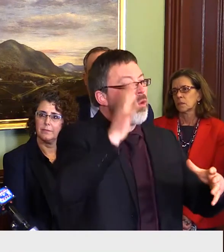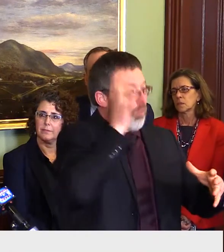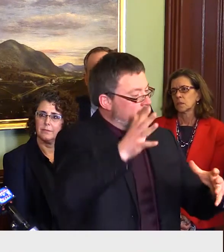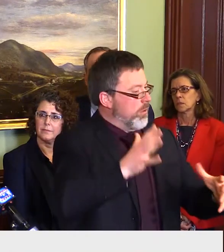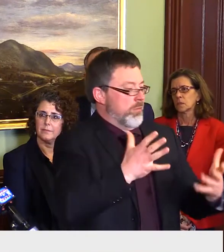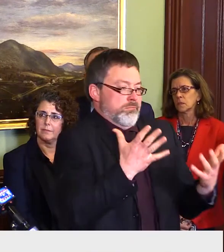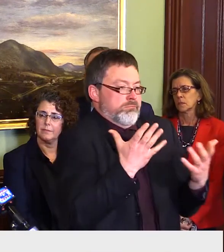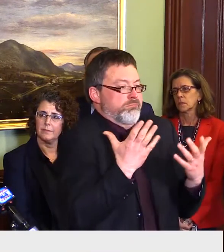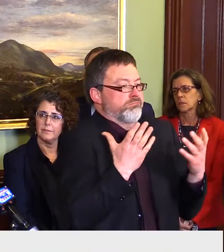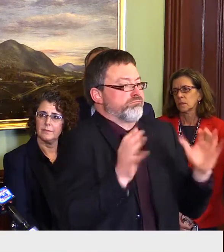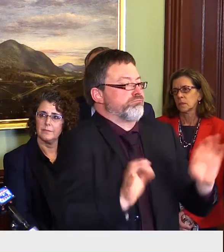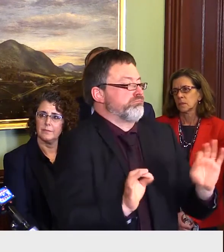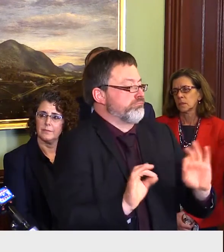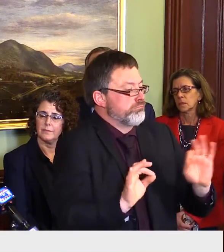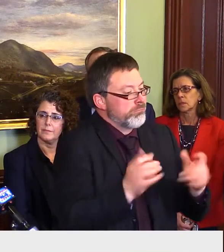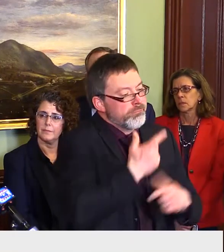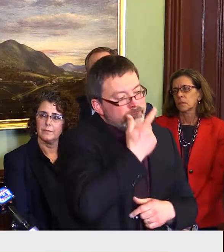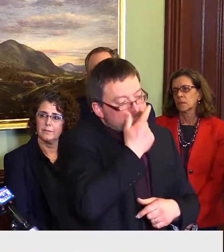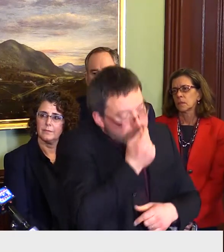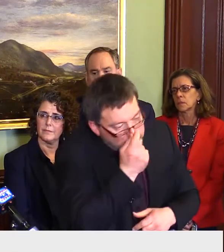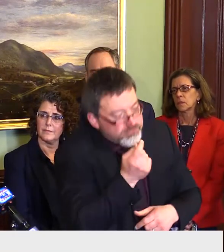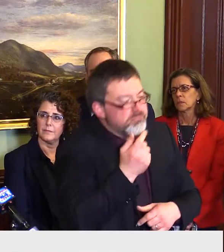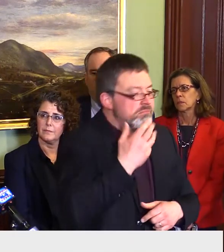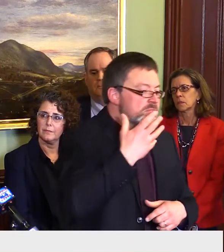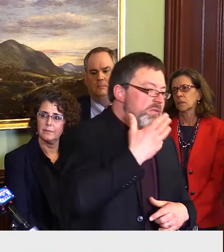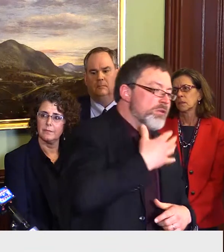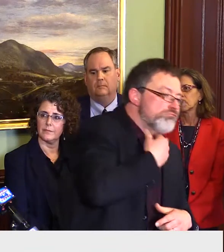can, though, be up to 14.